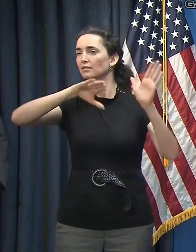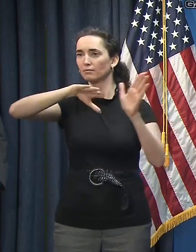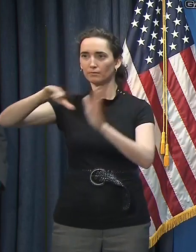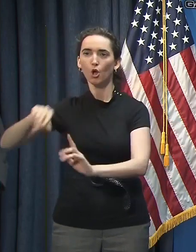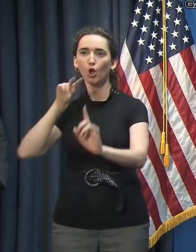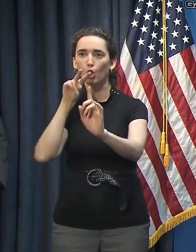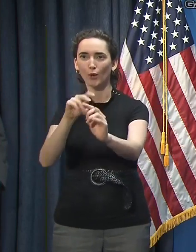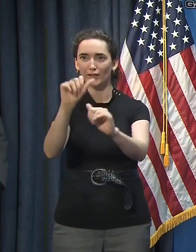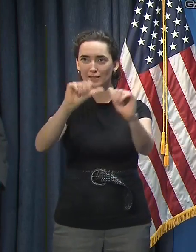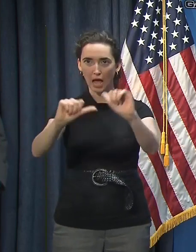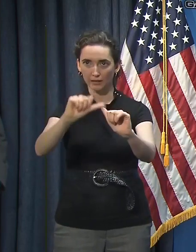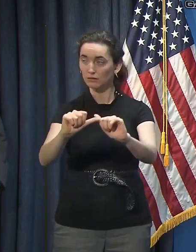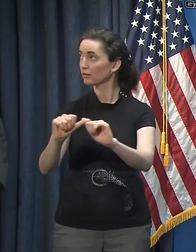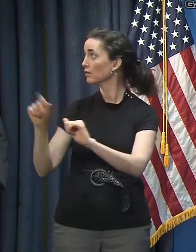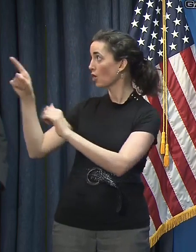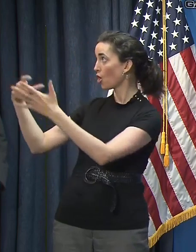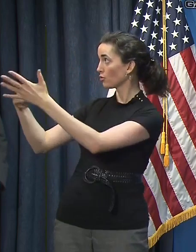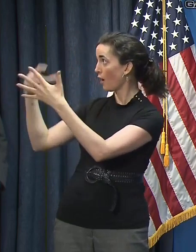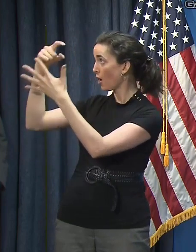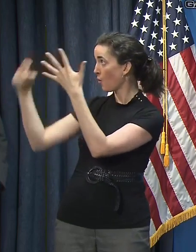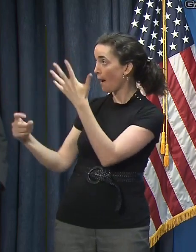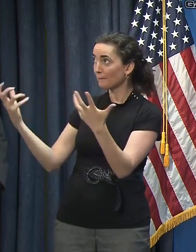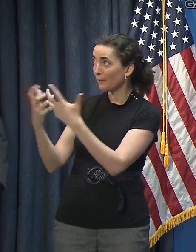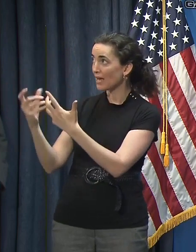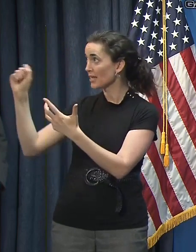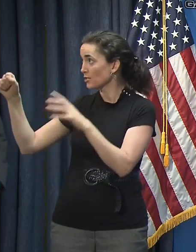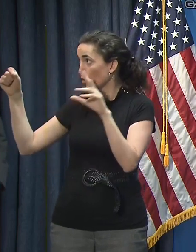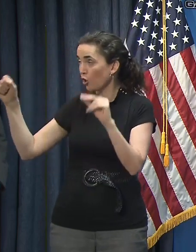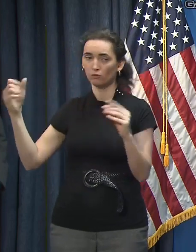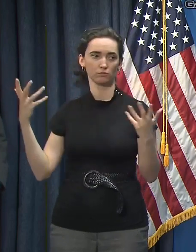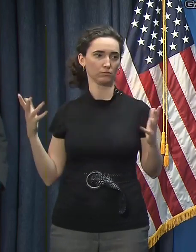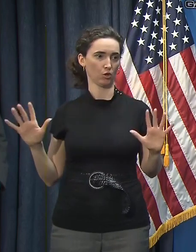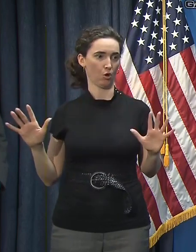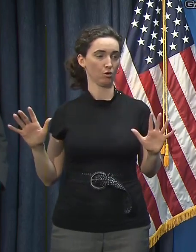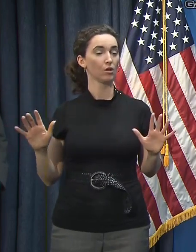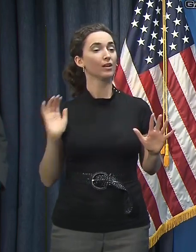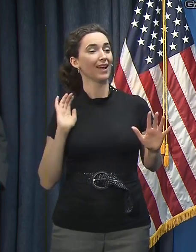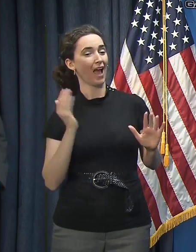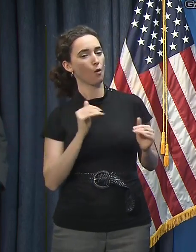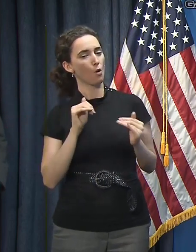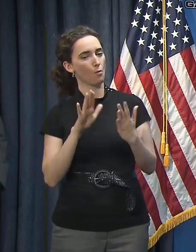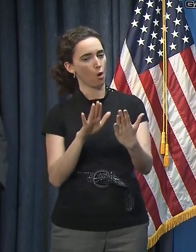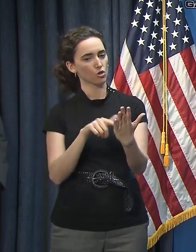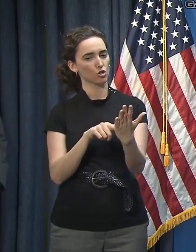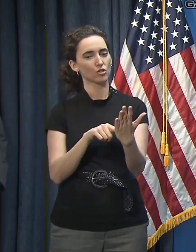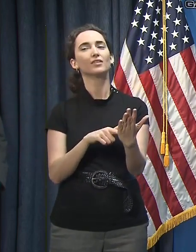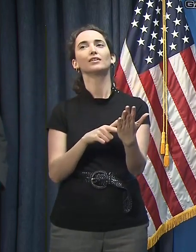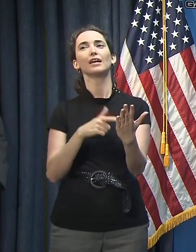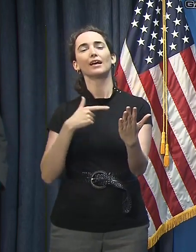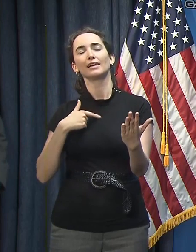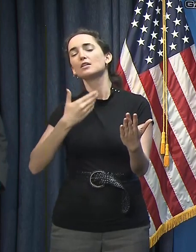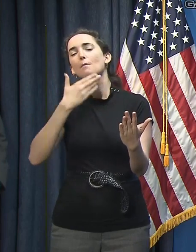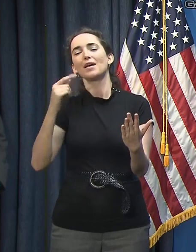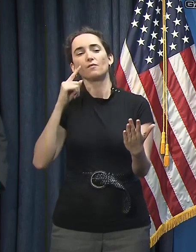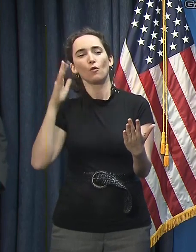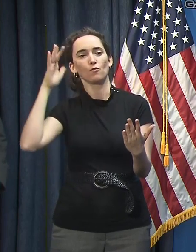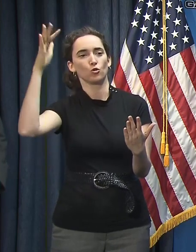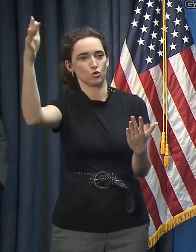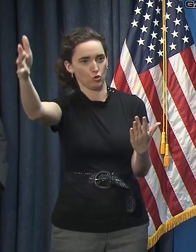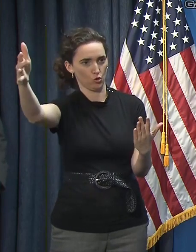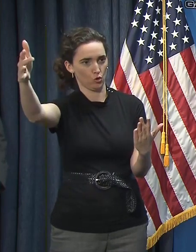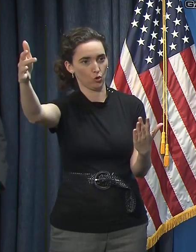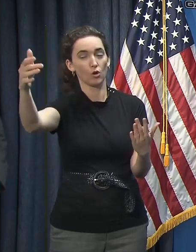see whether it met the criteria. But doing it in that approach, we think gives us the best chance to not